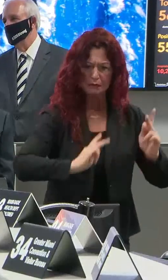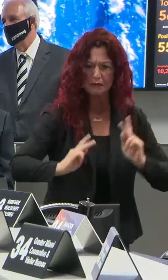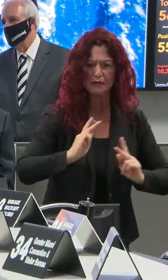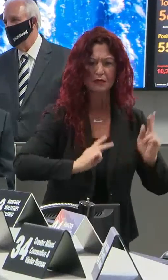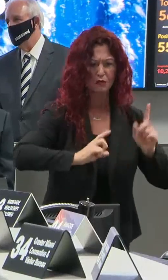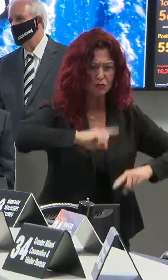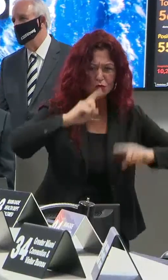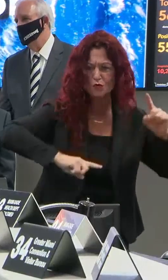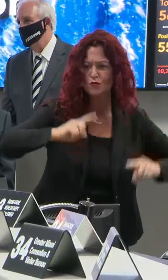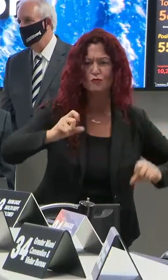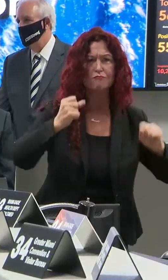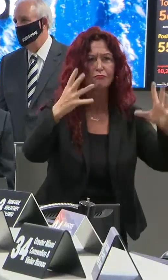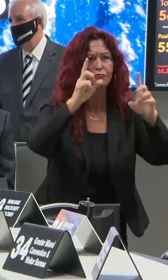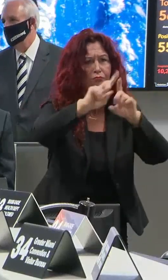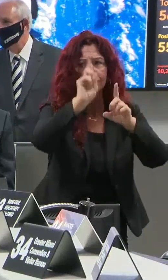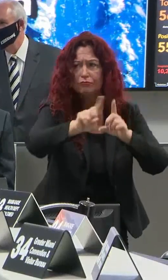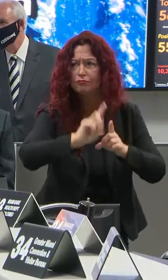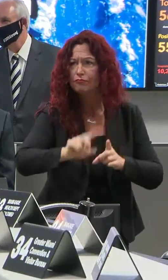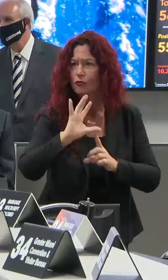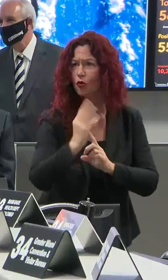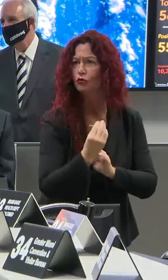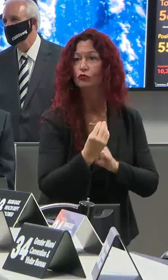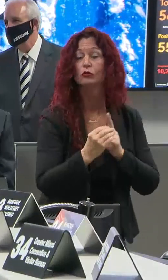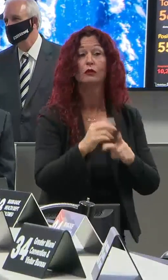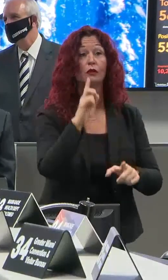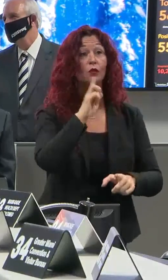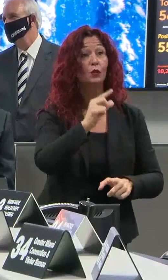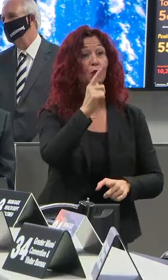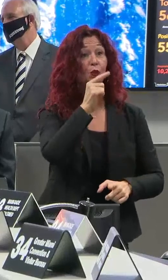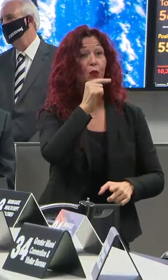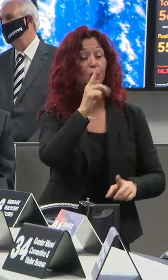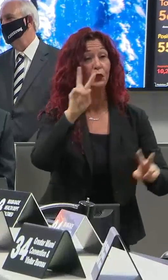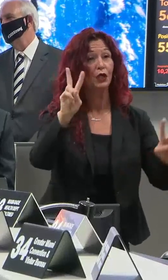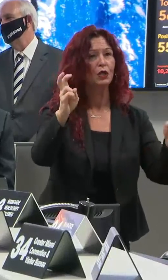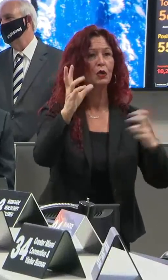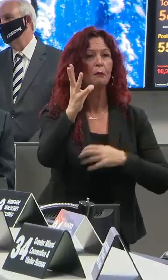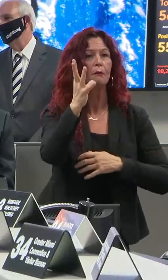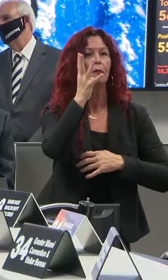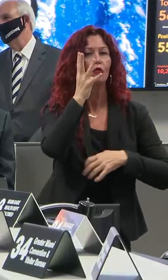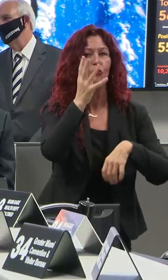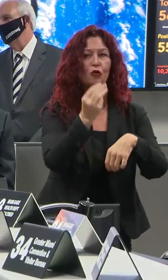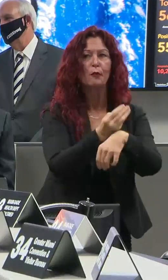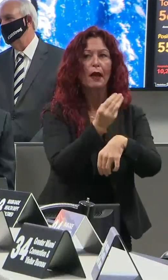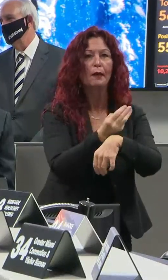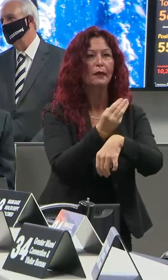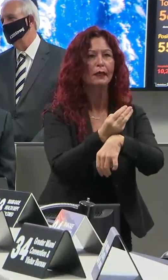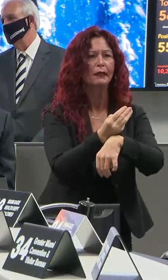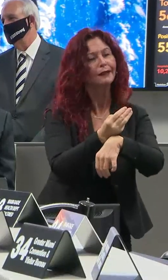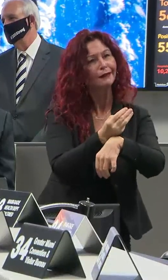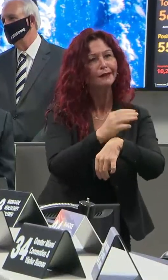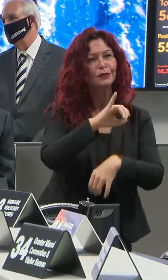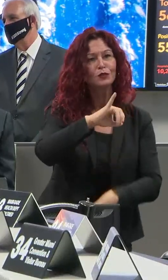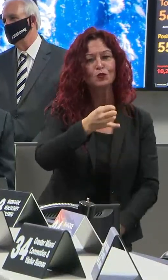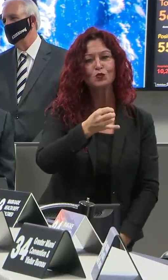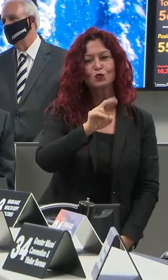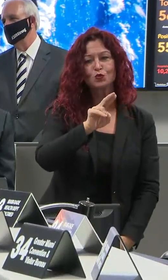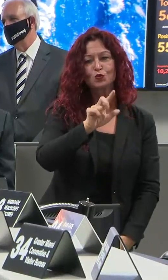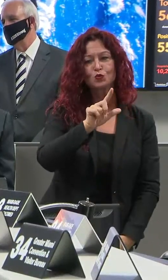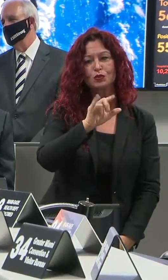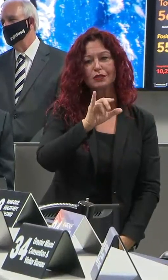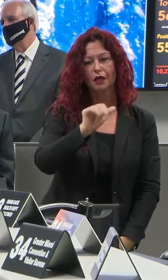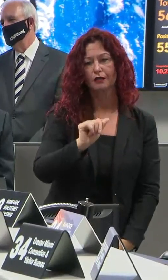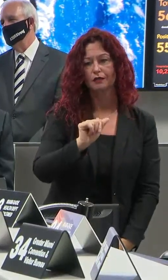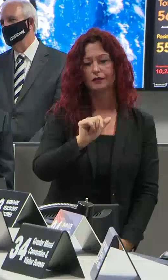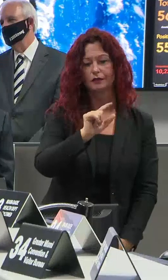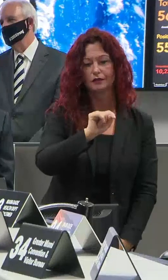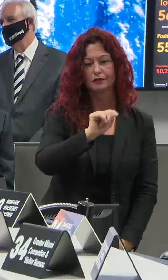woman, Julia Tuttle. When founded, our city, though segregated, temporarily lifted voting restrictions in 1896 to allow